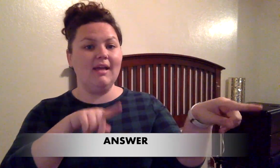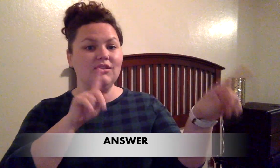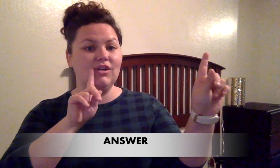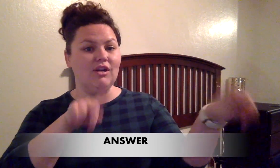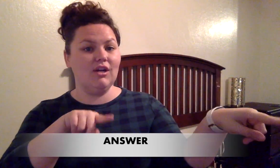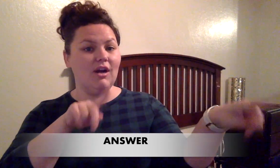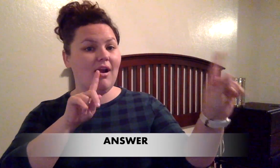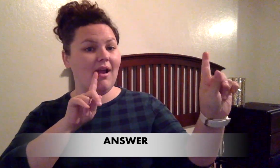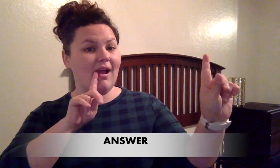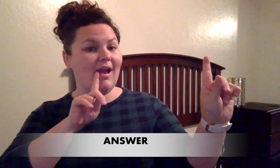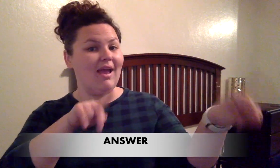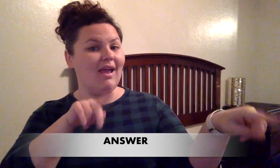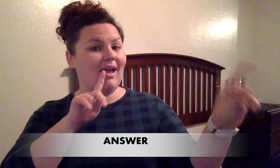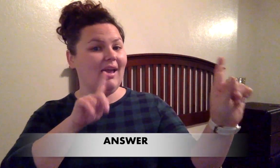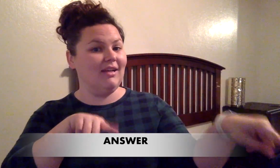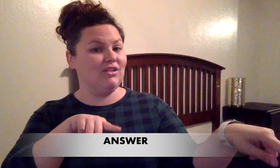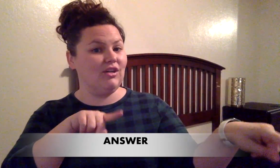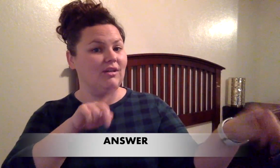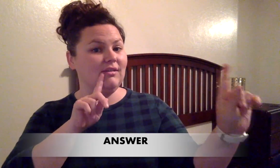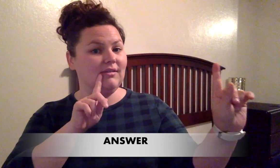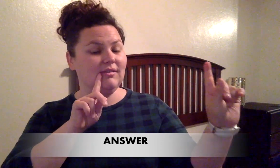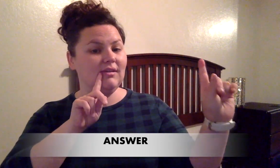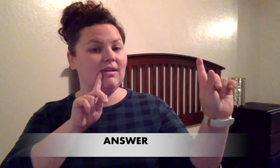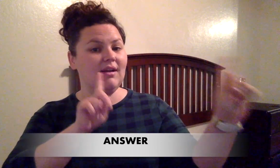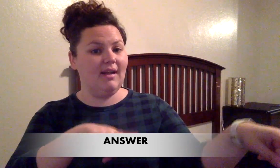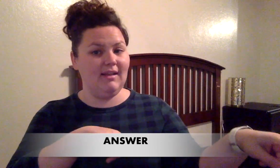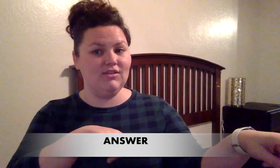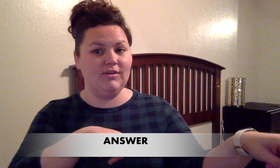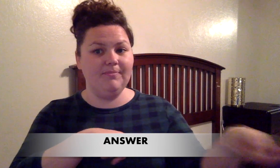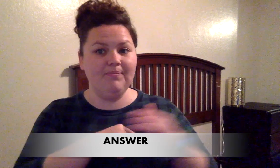Answer. Answer. Answer. Okay?